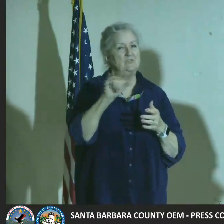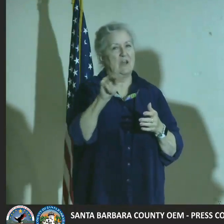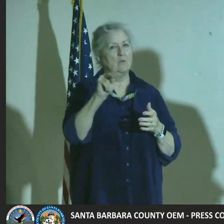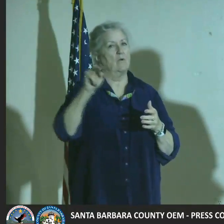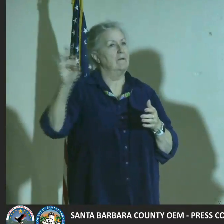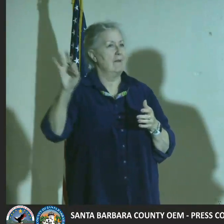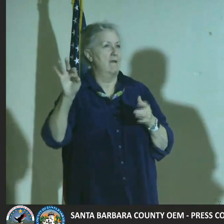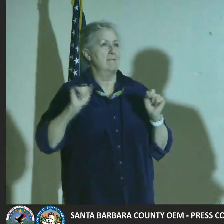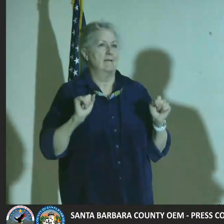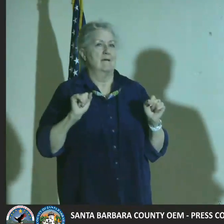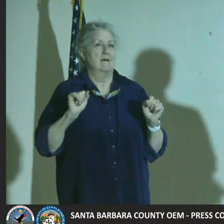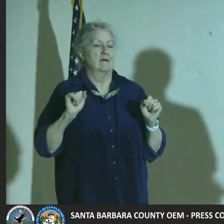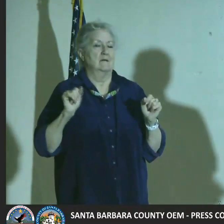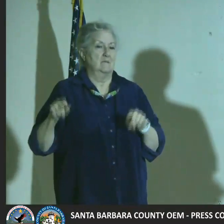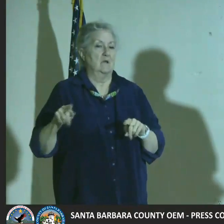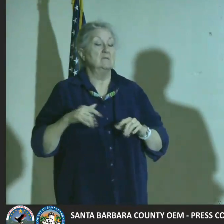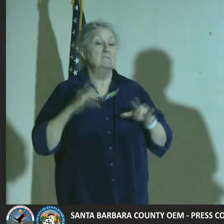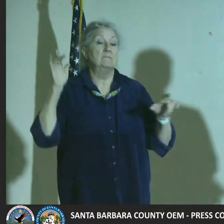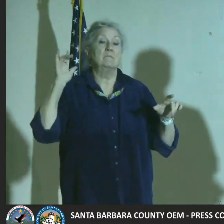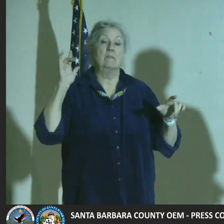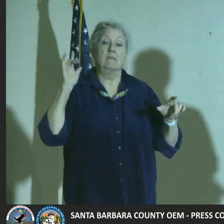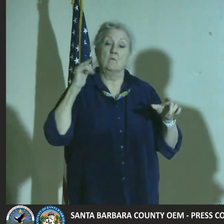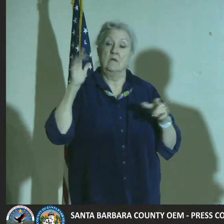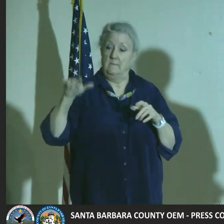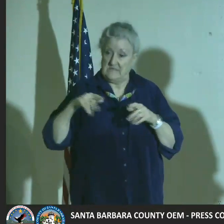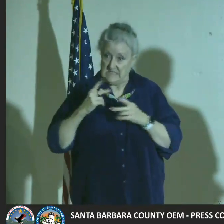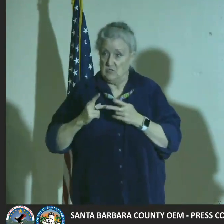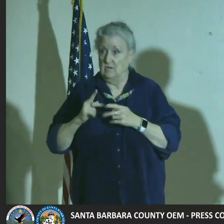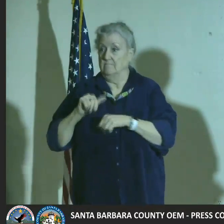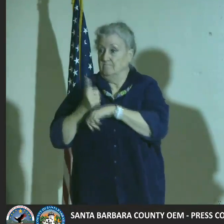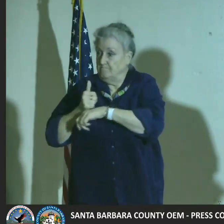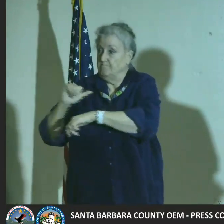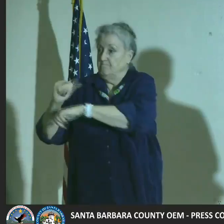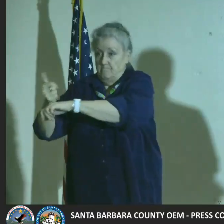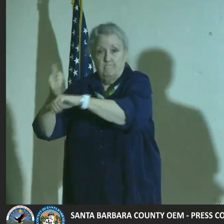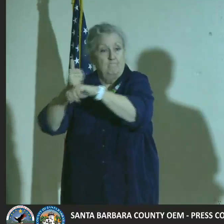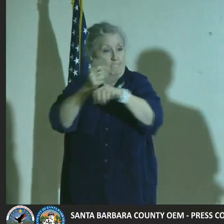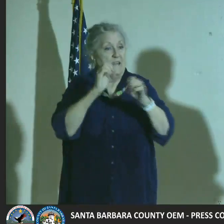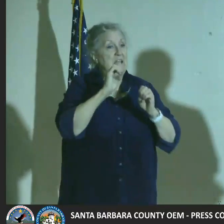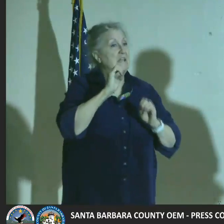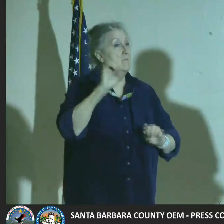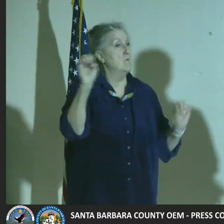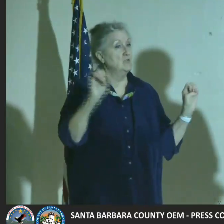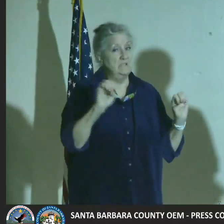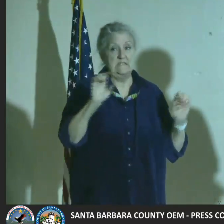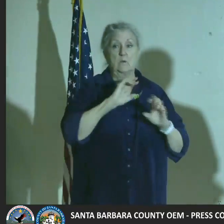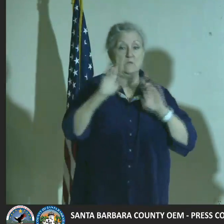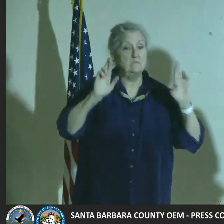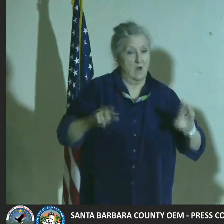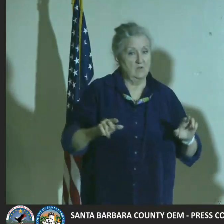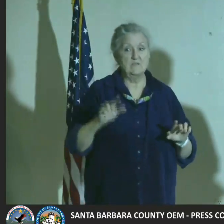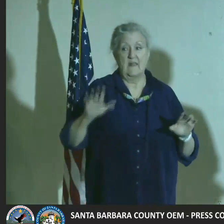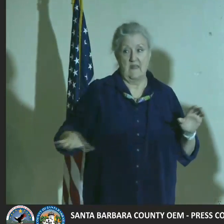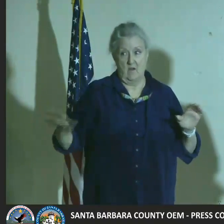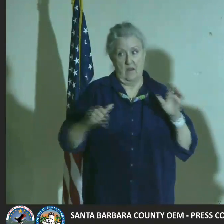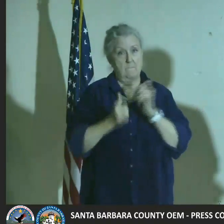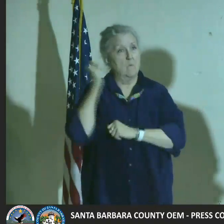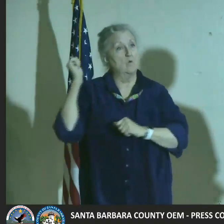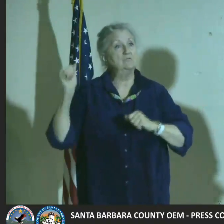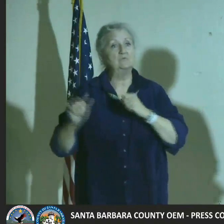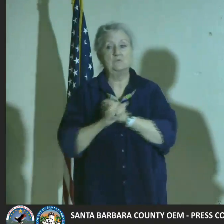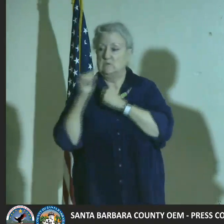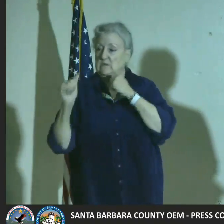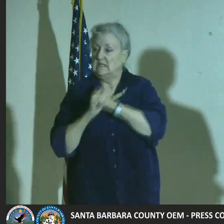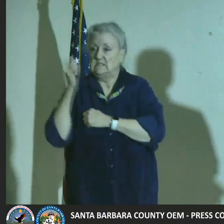We positioned our emergency responders in those areas of the community that the experts tell us are most at risk for